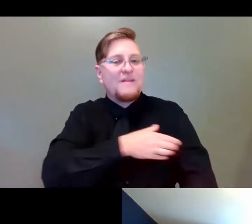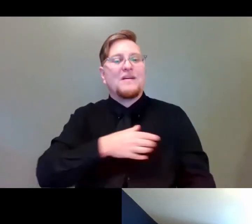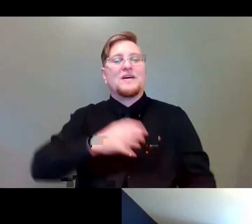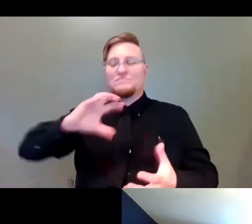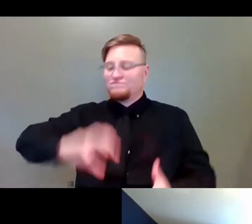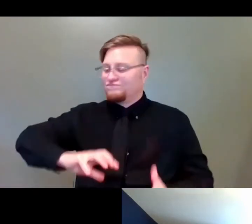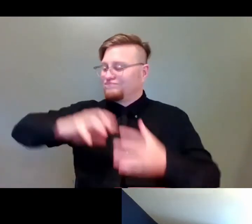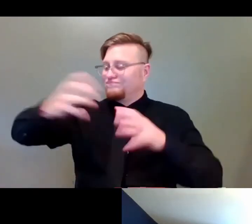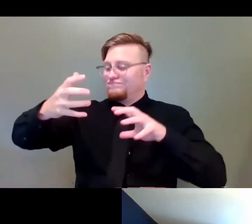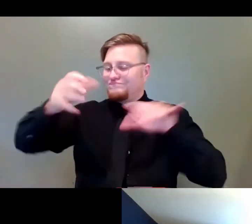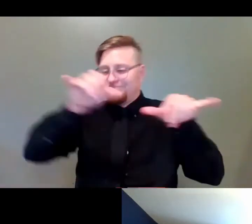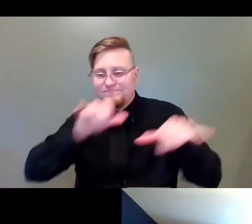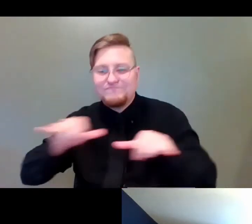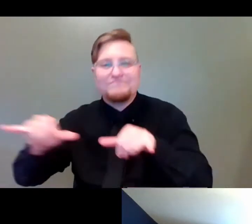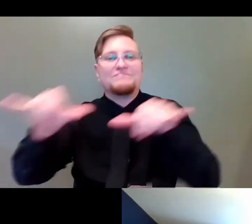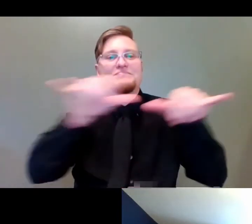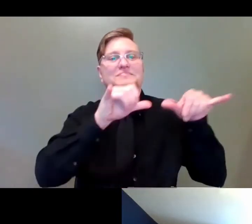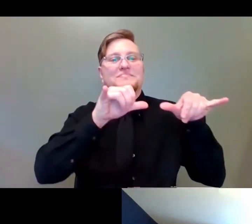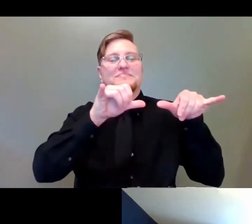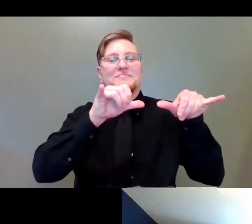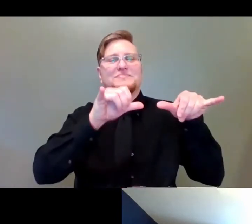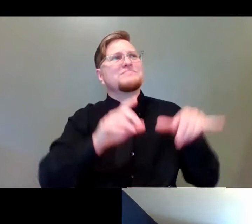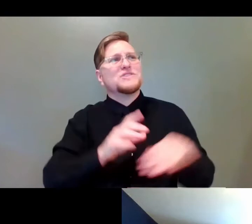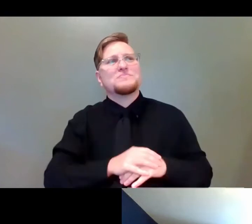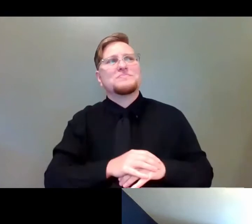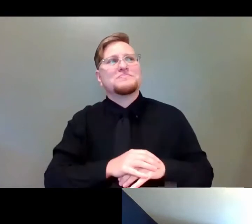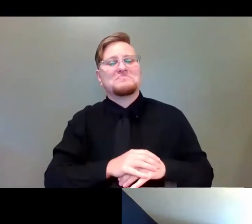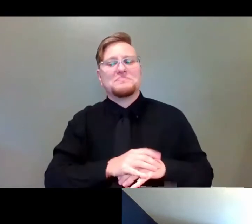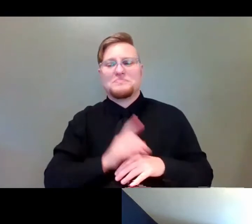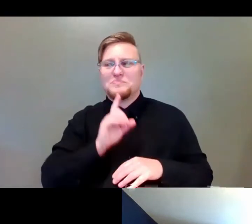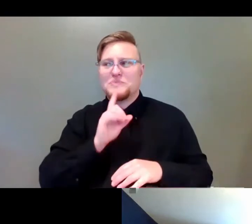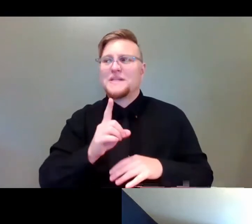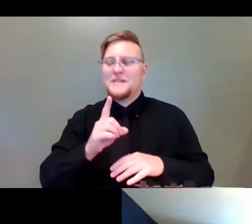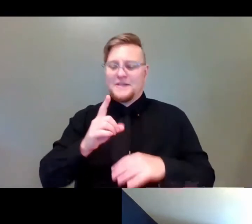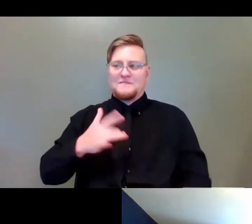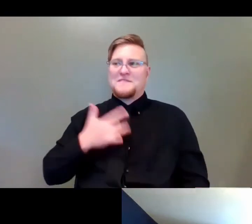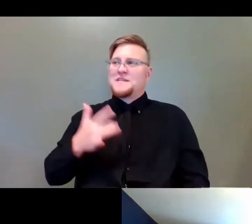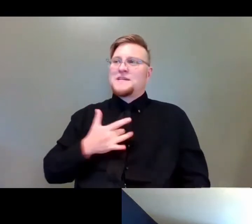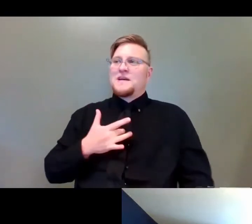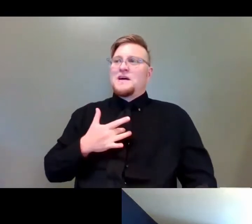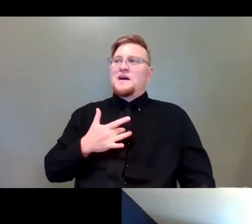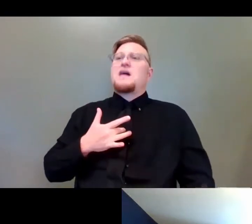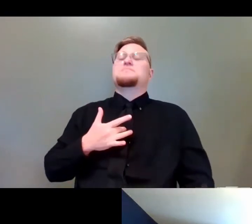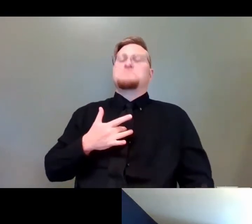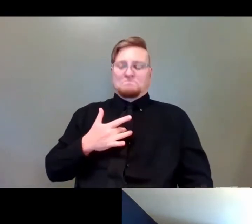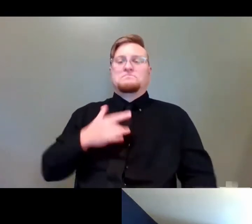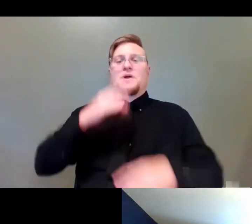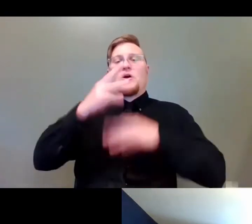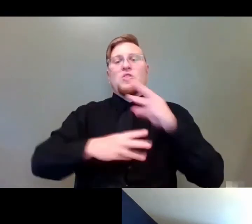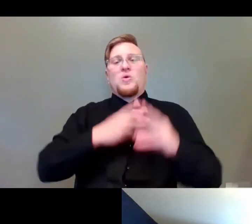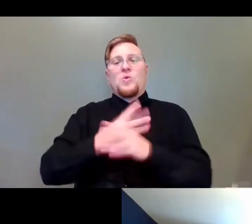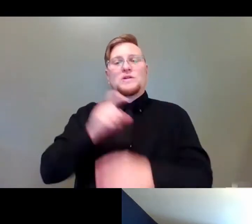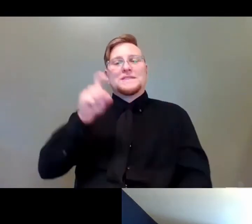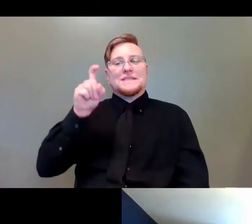the status quo, of really finally realizing that the world needs to